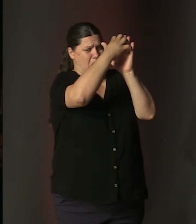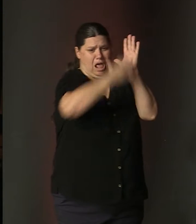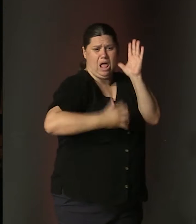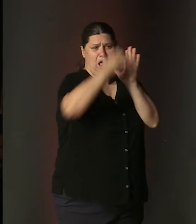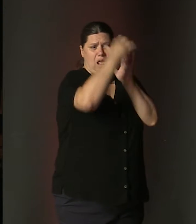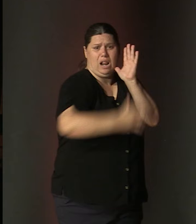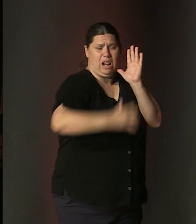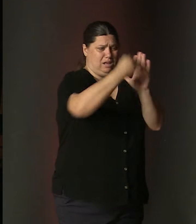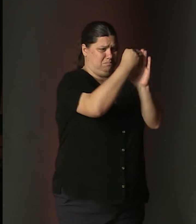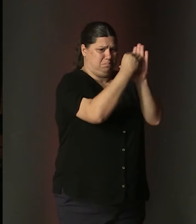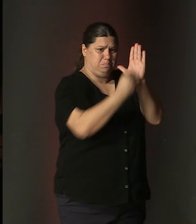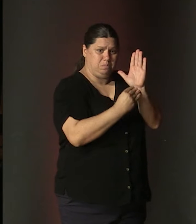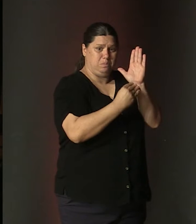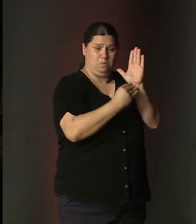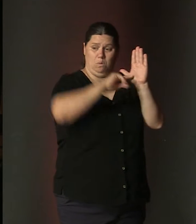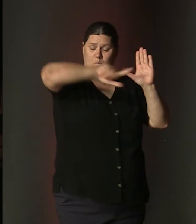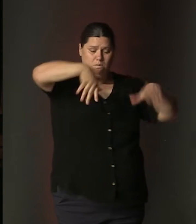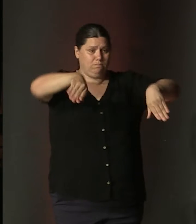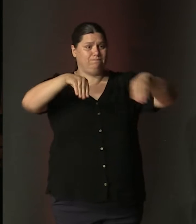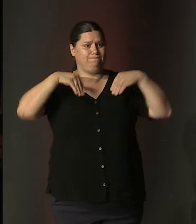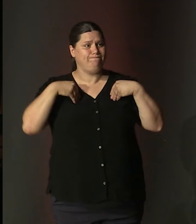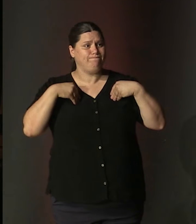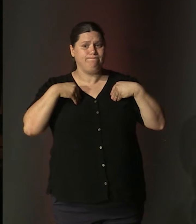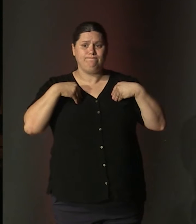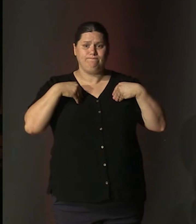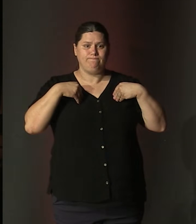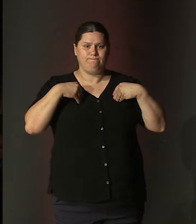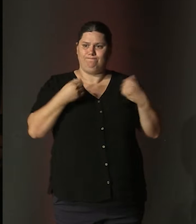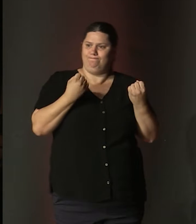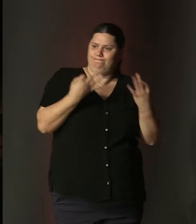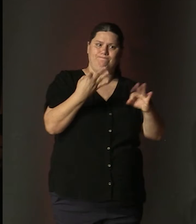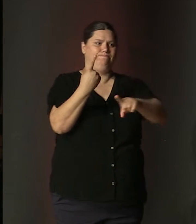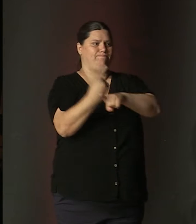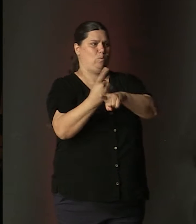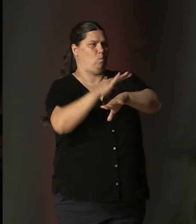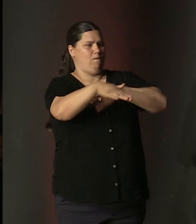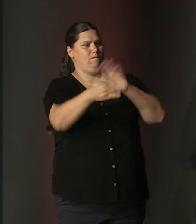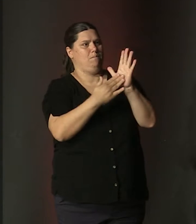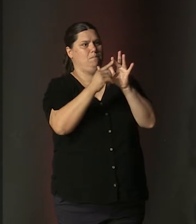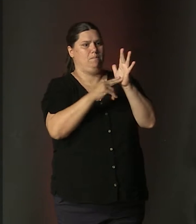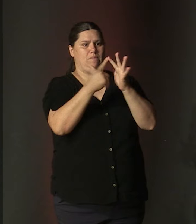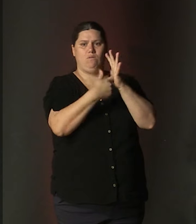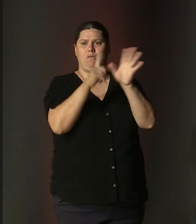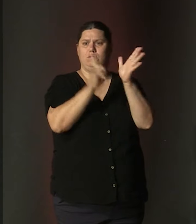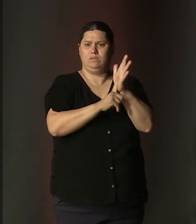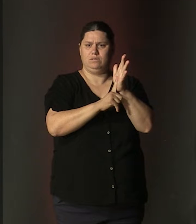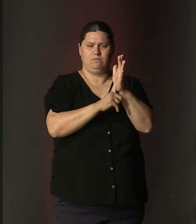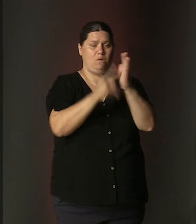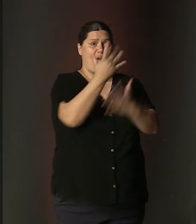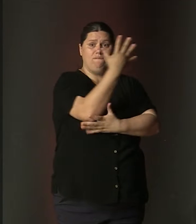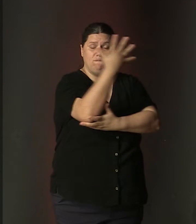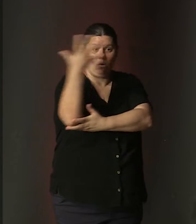SDG agenda that the countries of the world adopted made no reference at all to minerals.